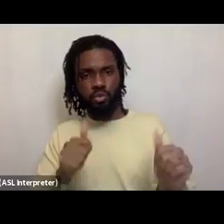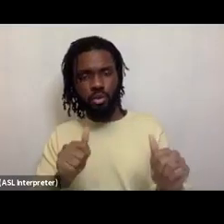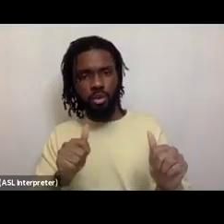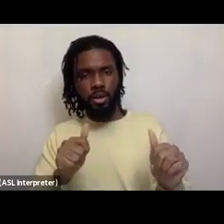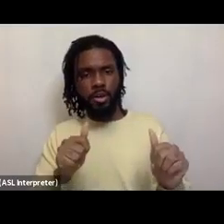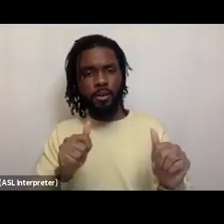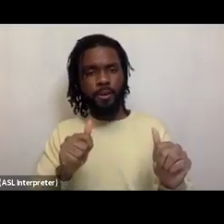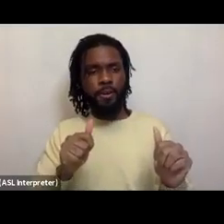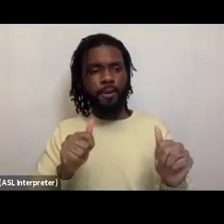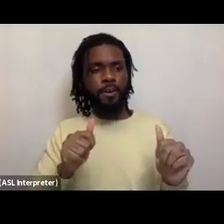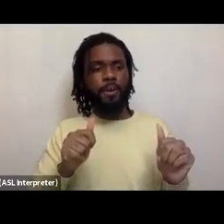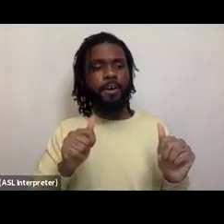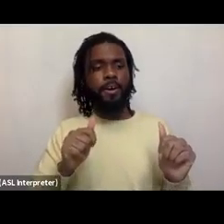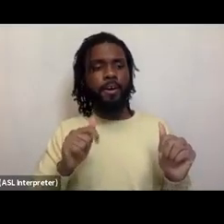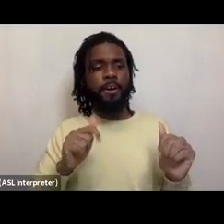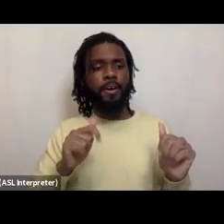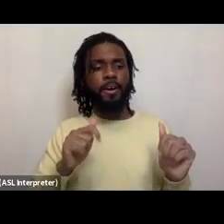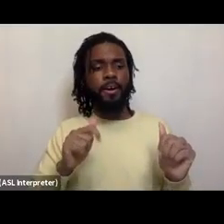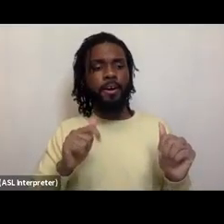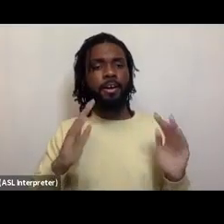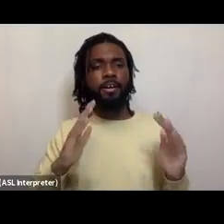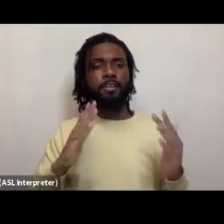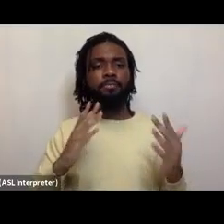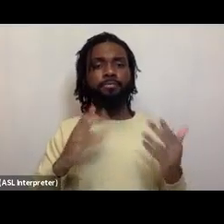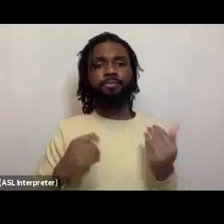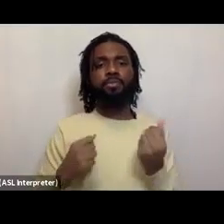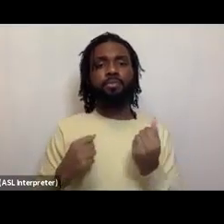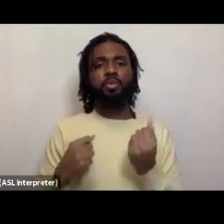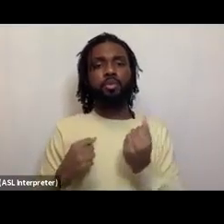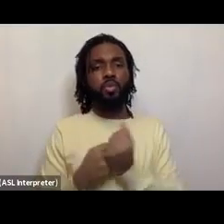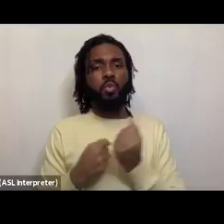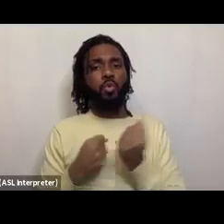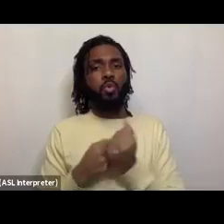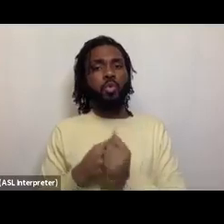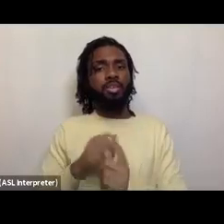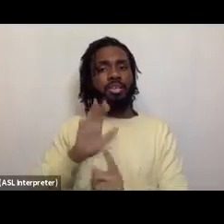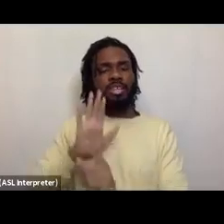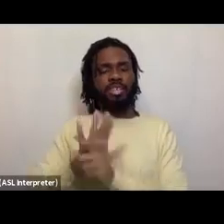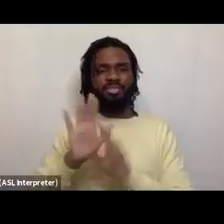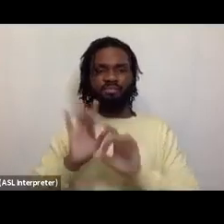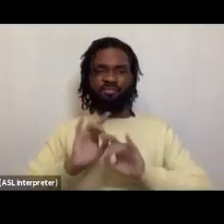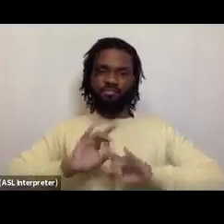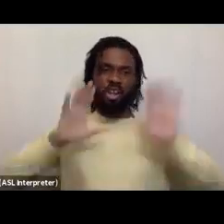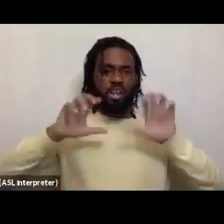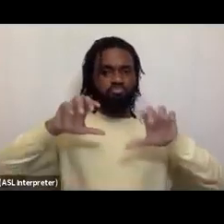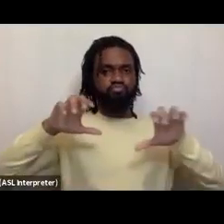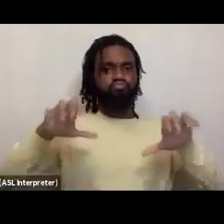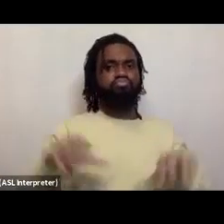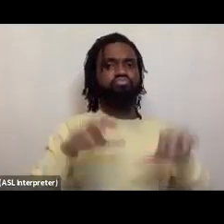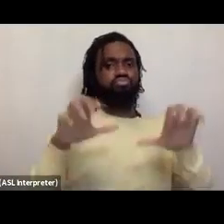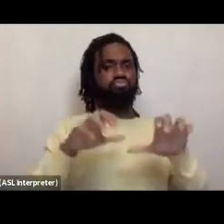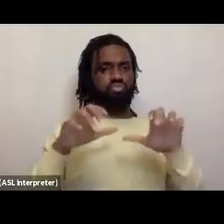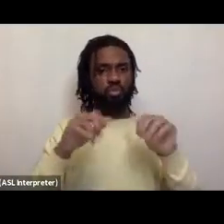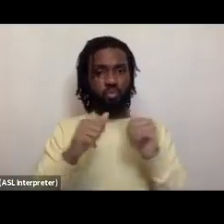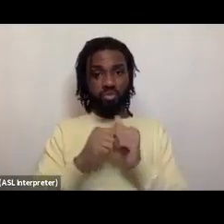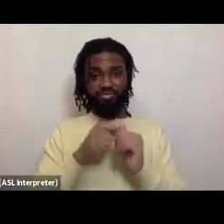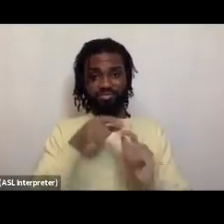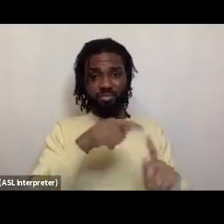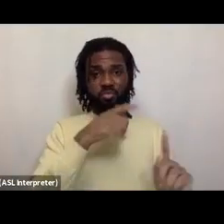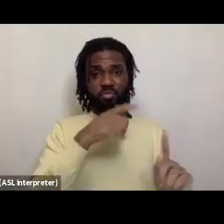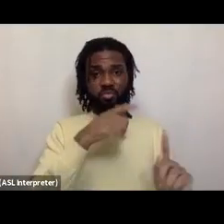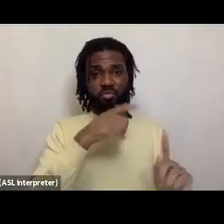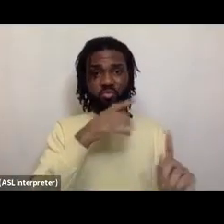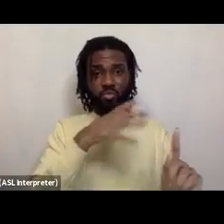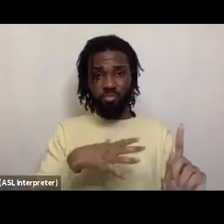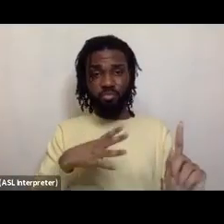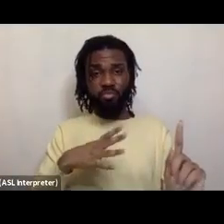to justify his violent conduct and treatment towards her. And when he did